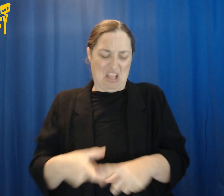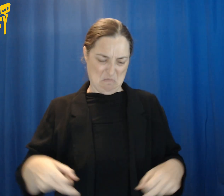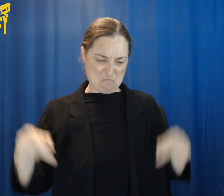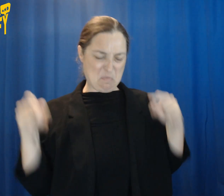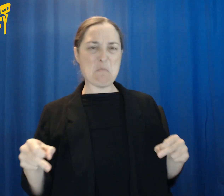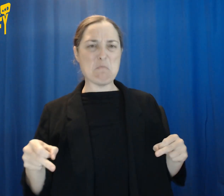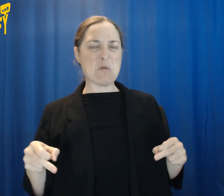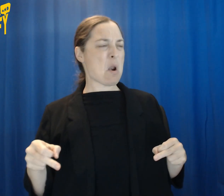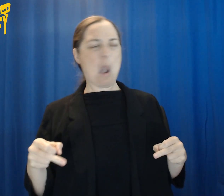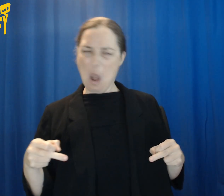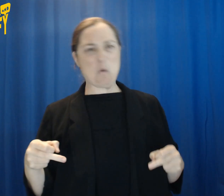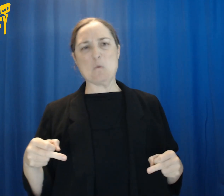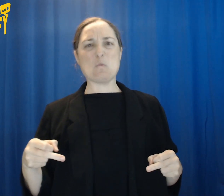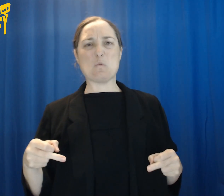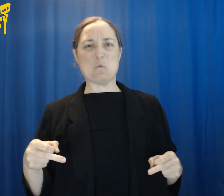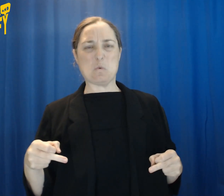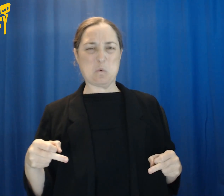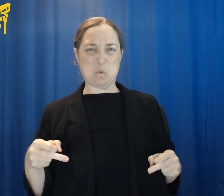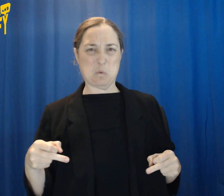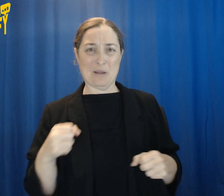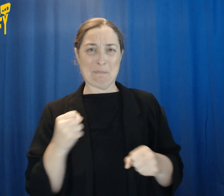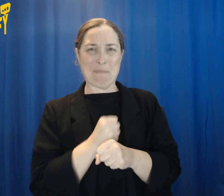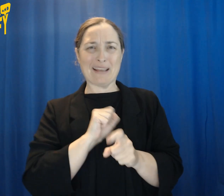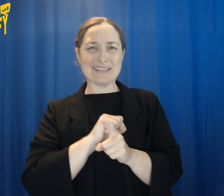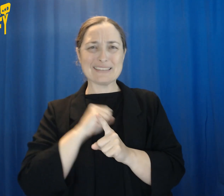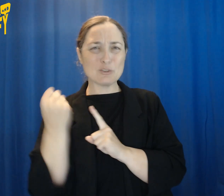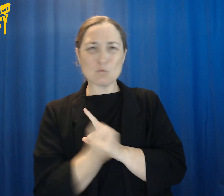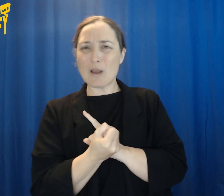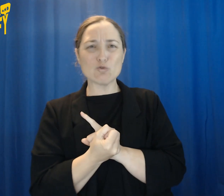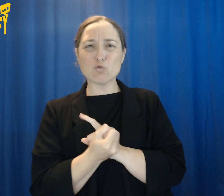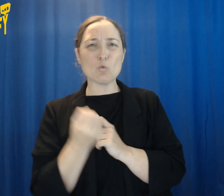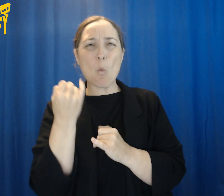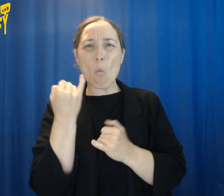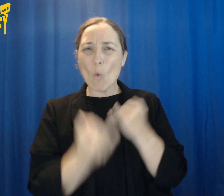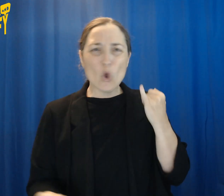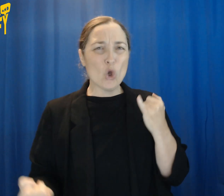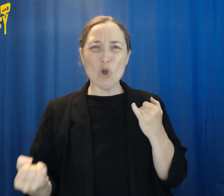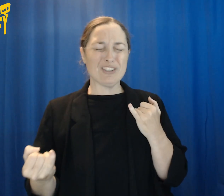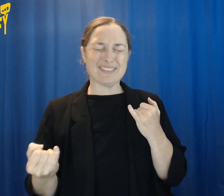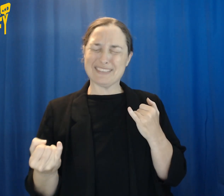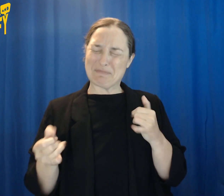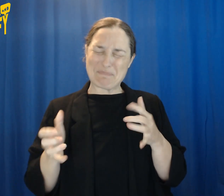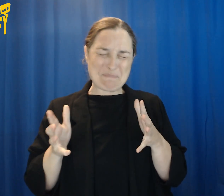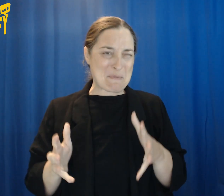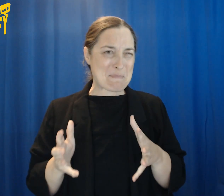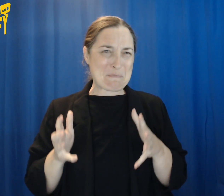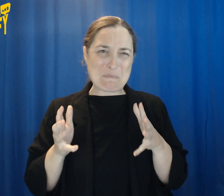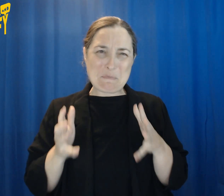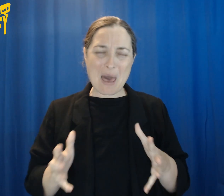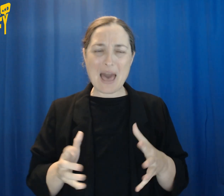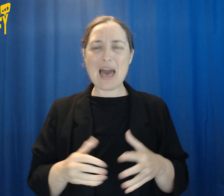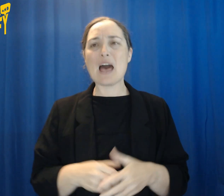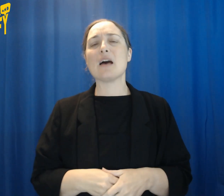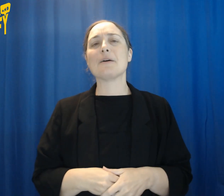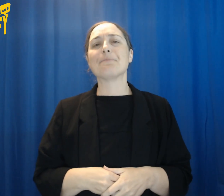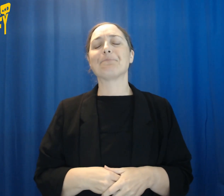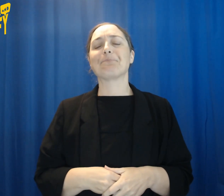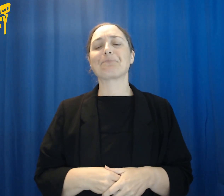to just amplify this situation to a really weird degree. And so I wrote that in the